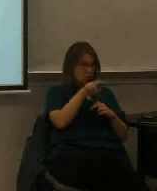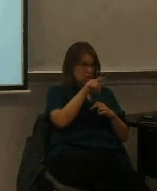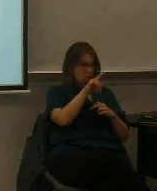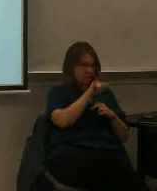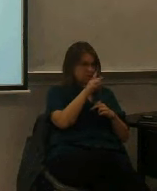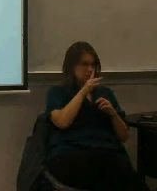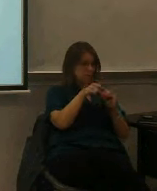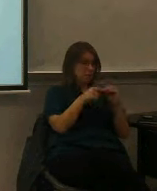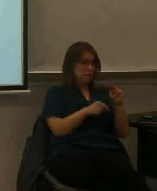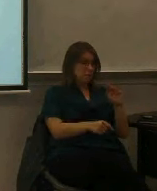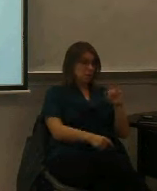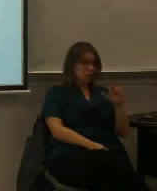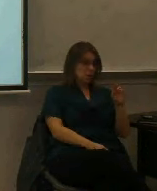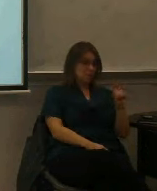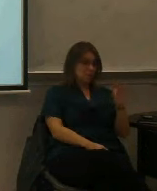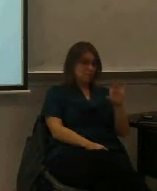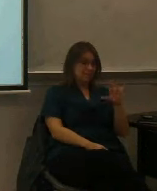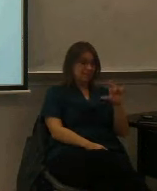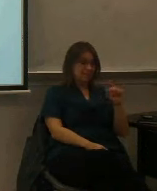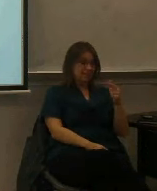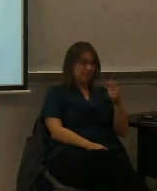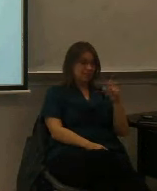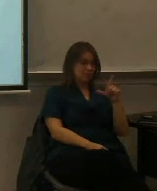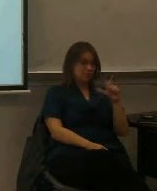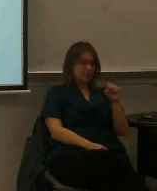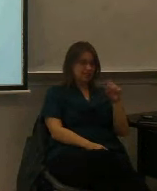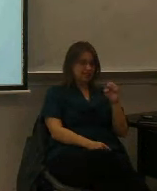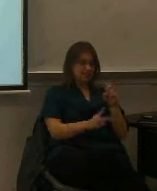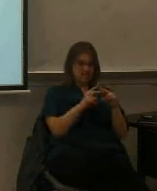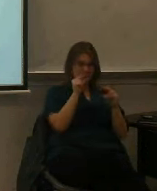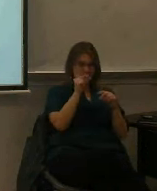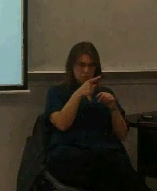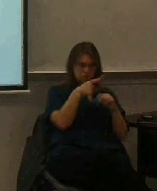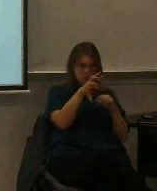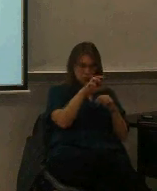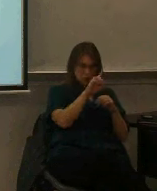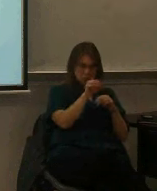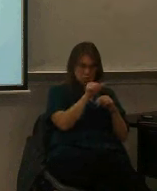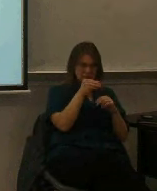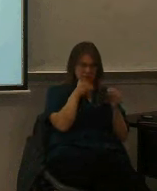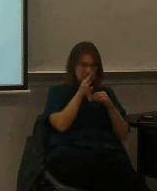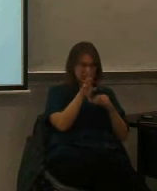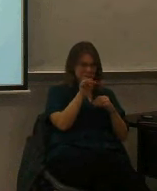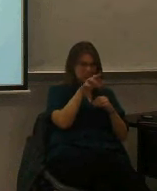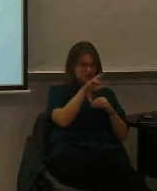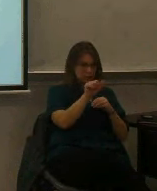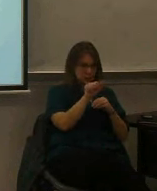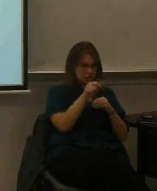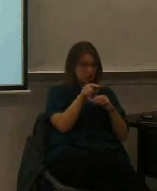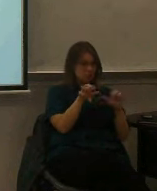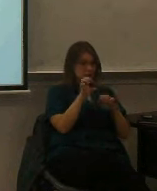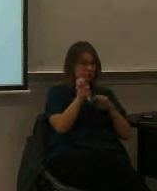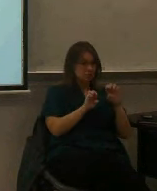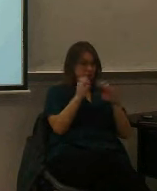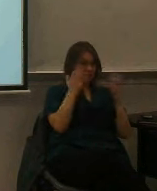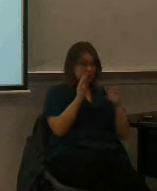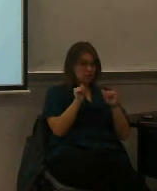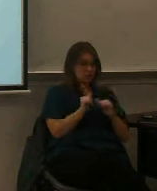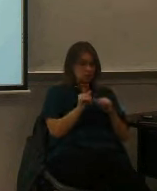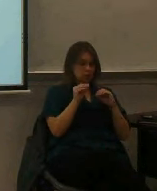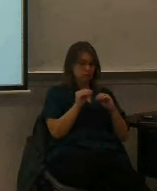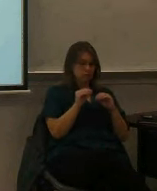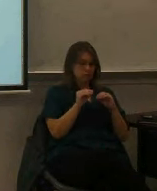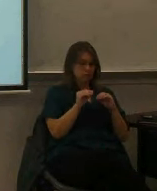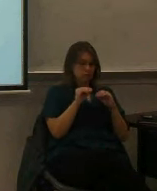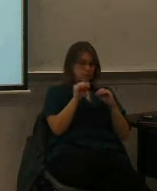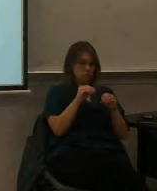talked about microflagellates, very small protozoa that are eating bacteria. If you do an experiment, then you can put in, you